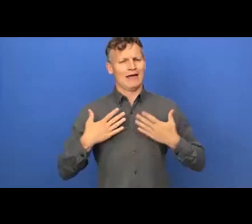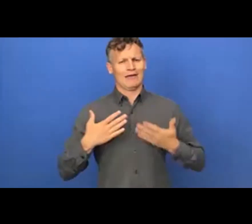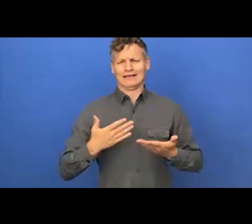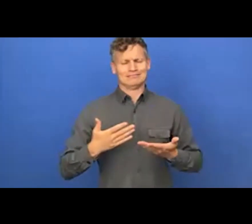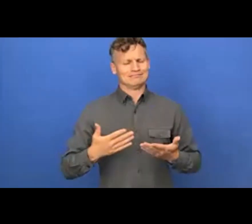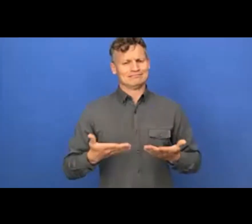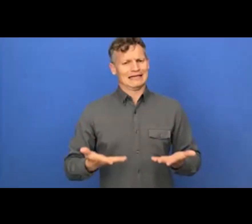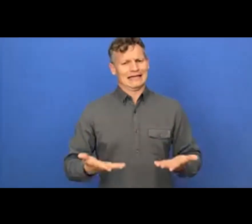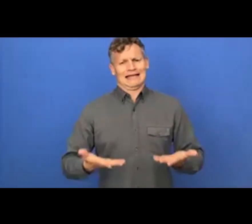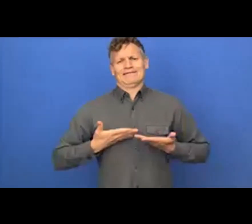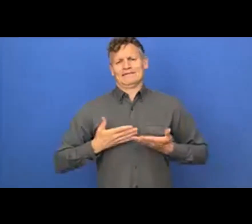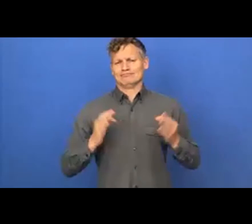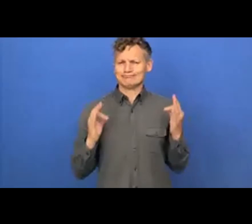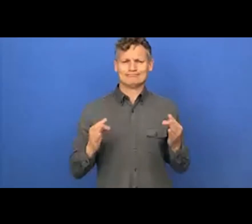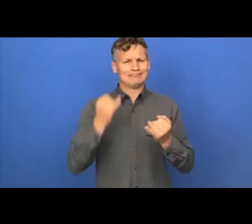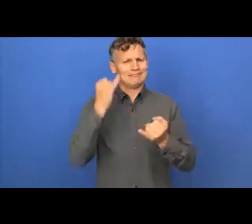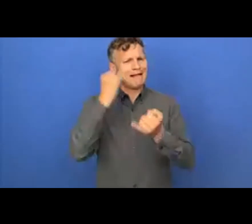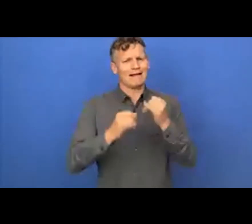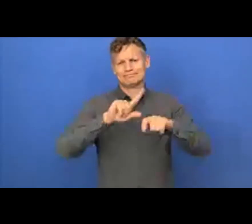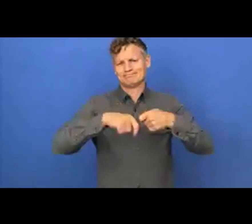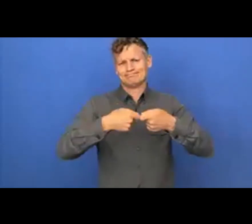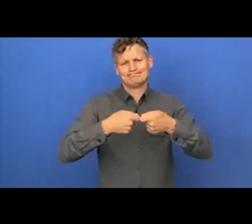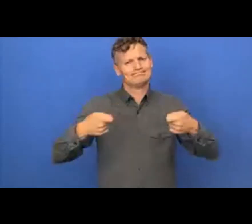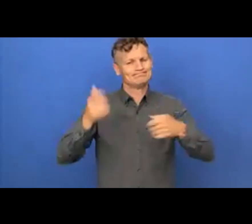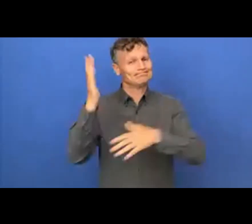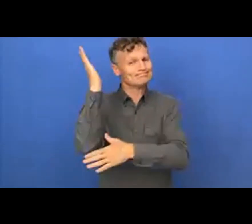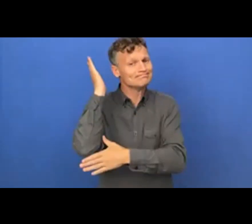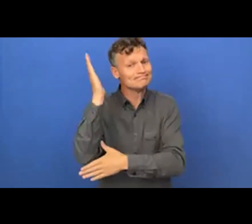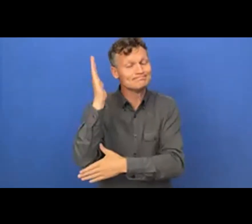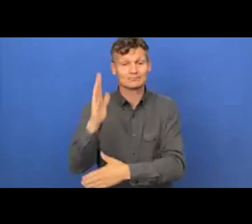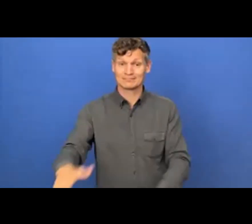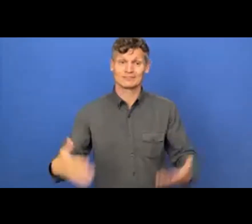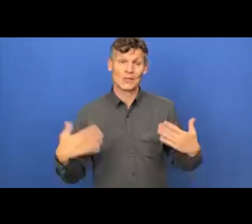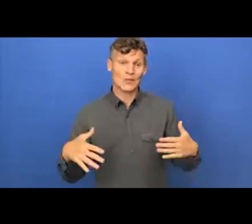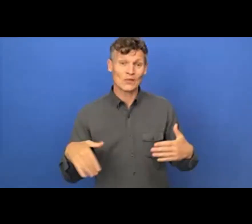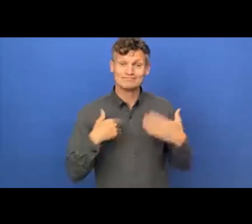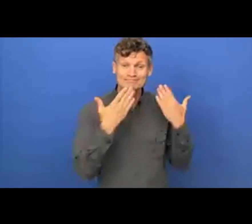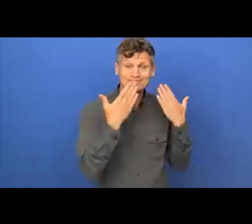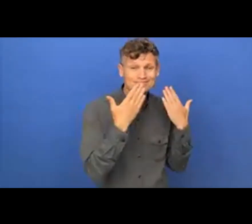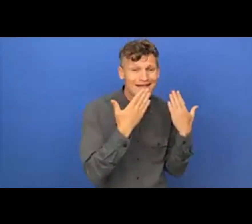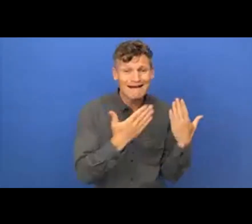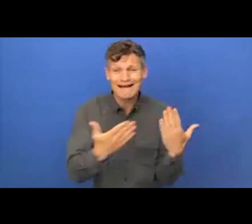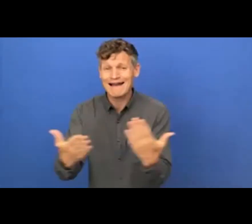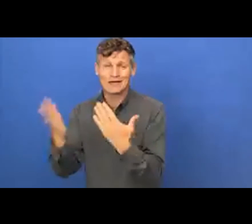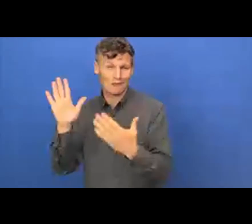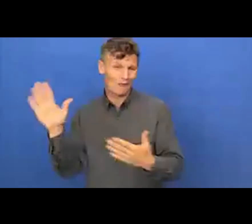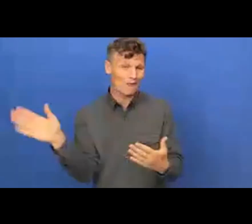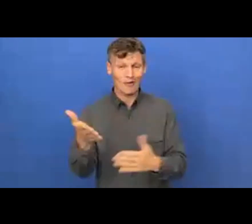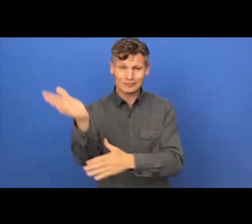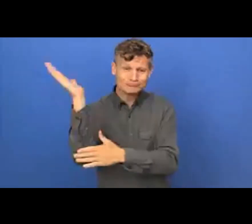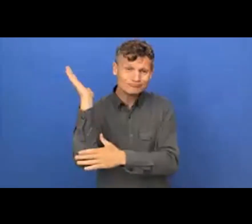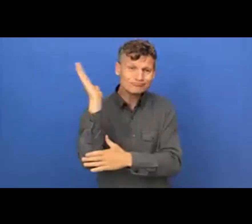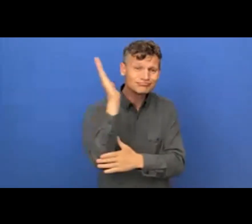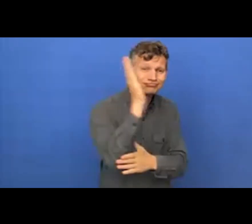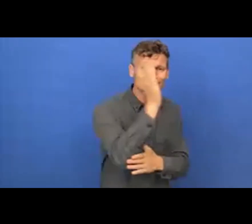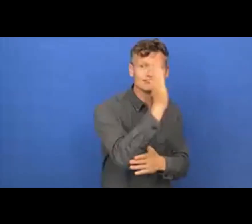concluding remarks. So I just want to thank all the speakers. I mean, I think that we had data, we